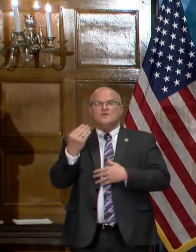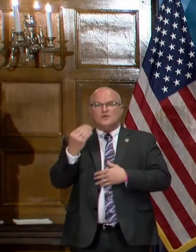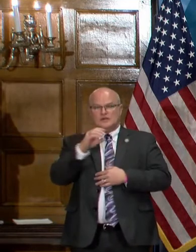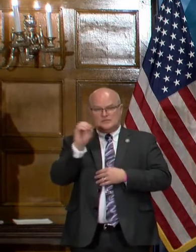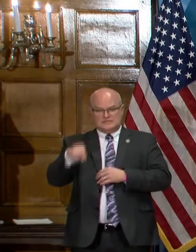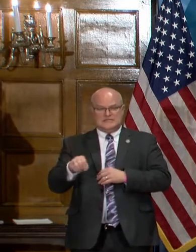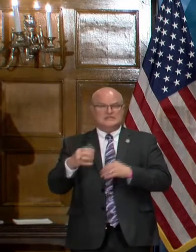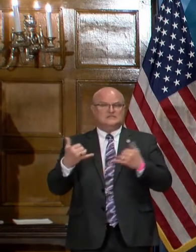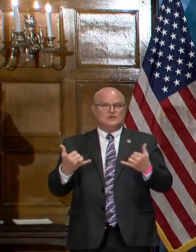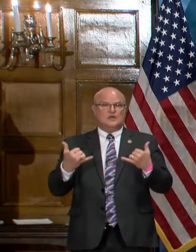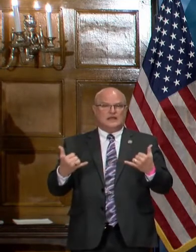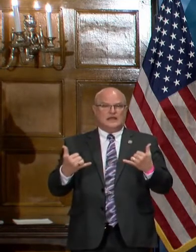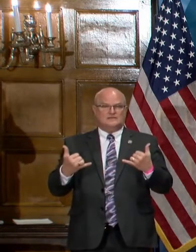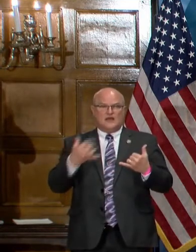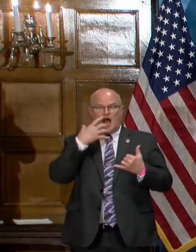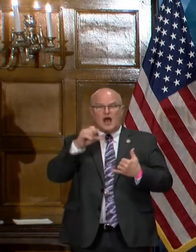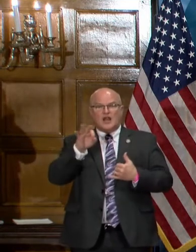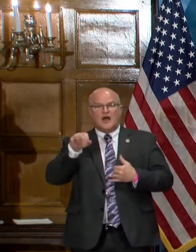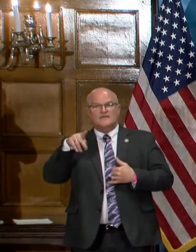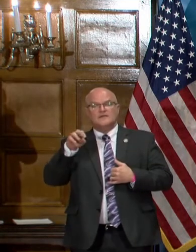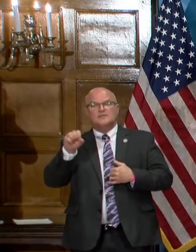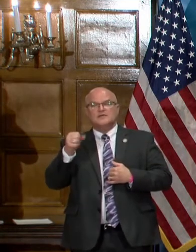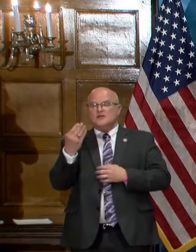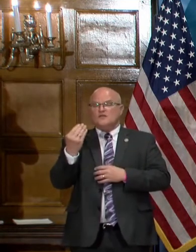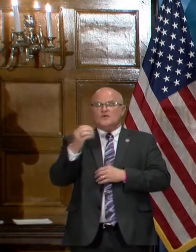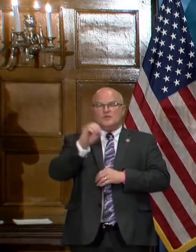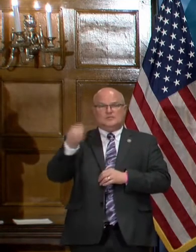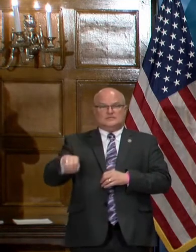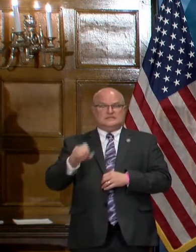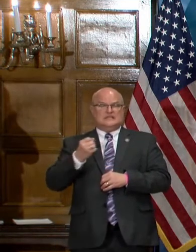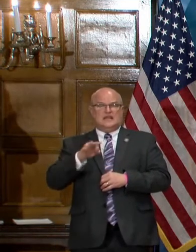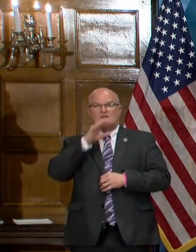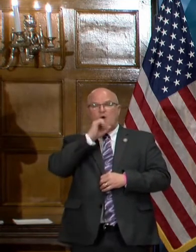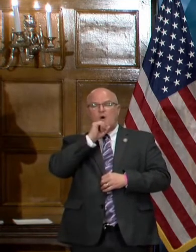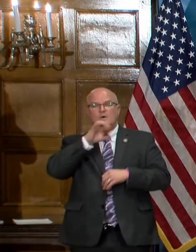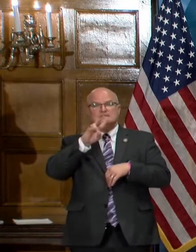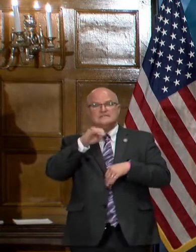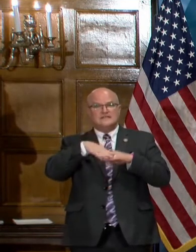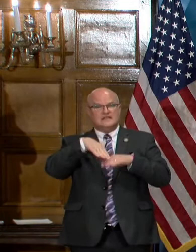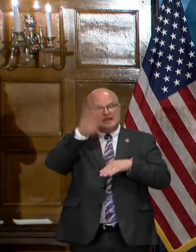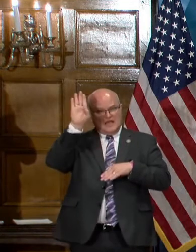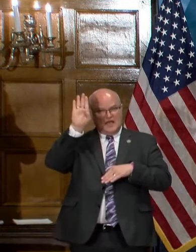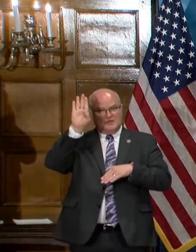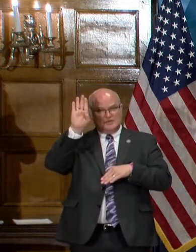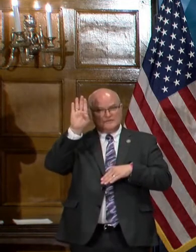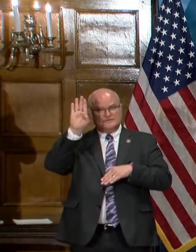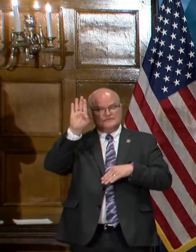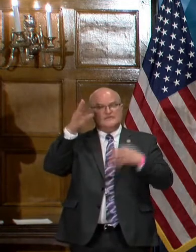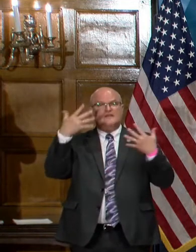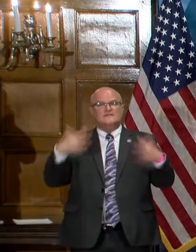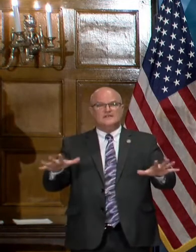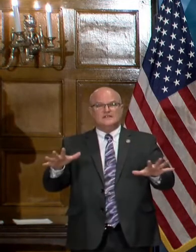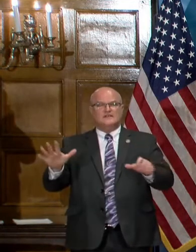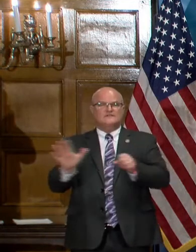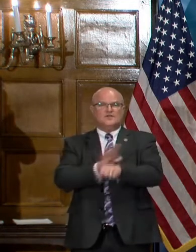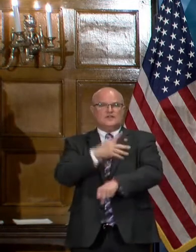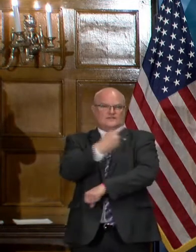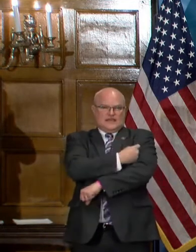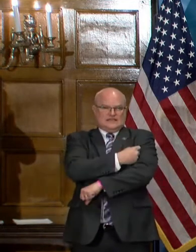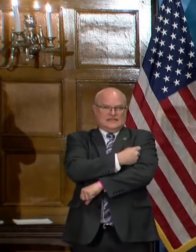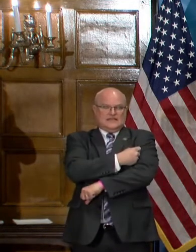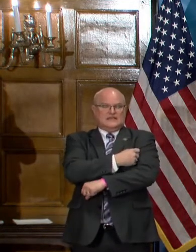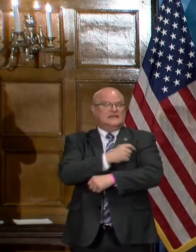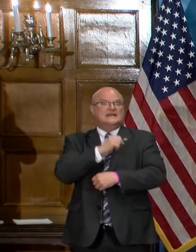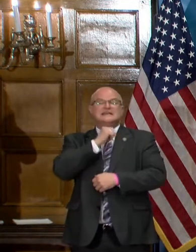14%, so hot off the press, 14% of 70-year-old and older have been fully vaccinated. That